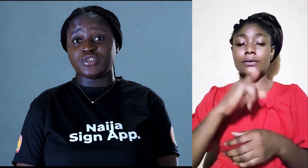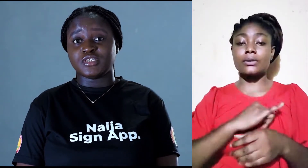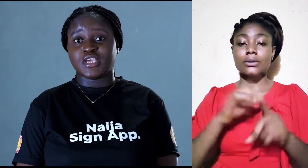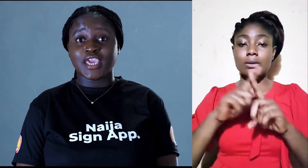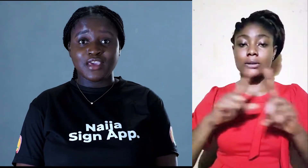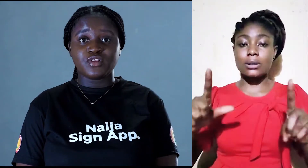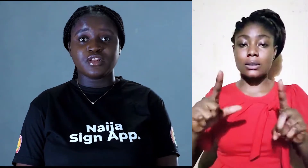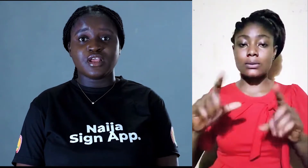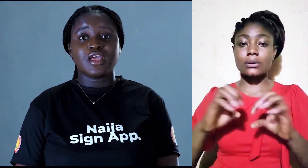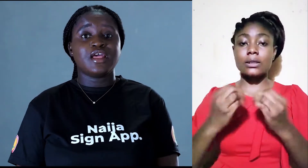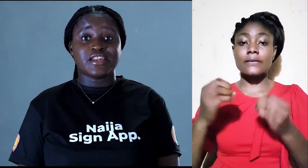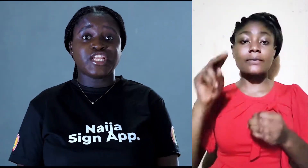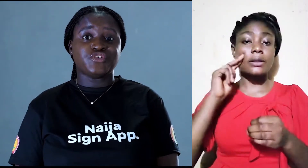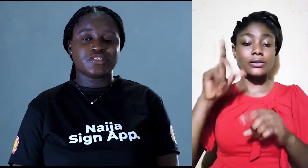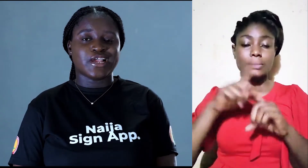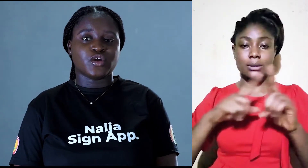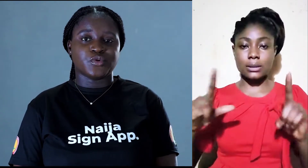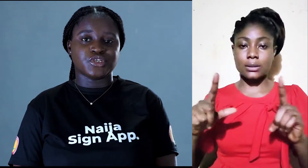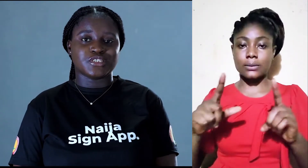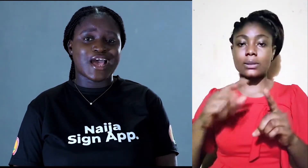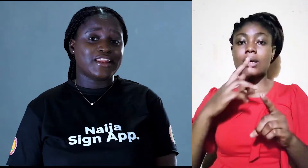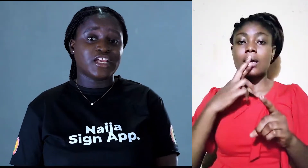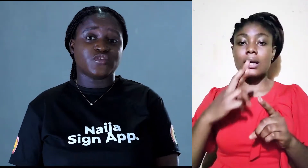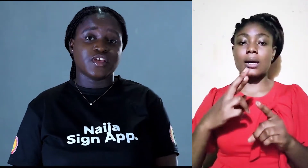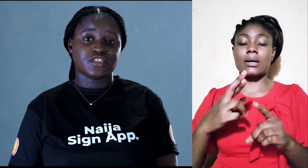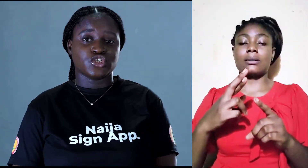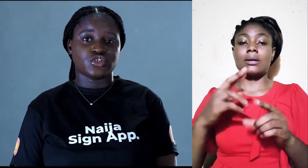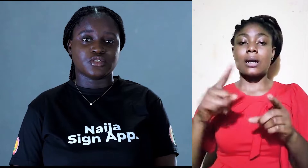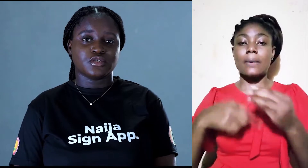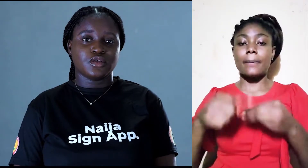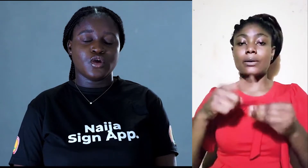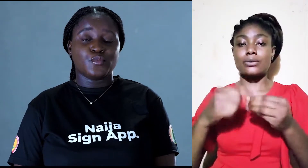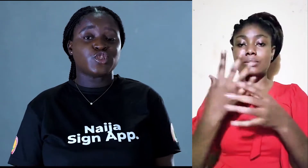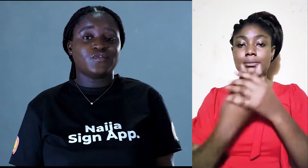sign languages, even Nigerian sign languages, are led to the